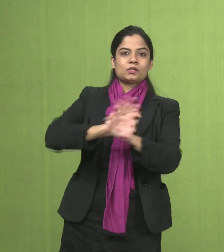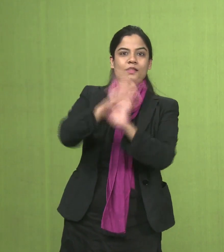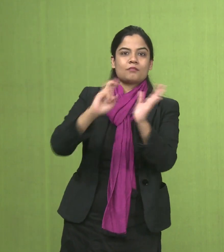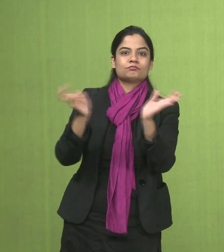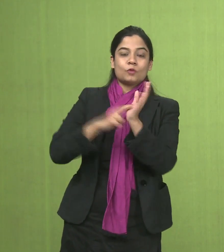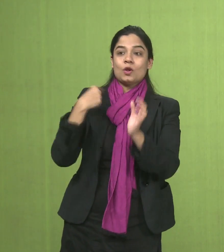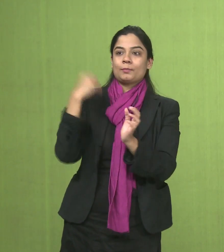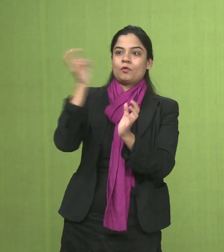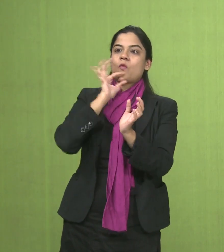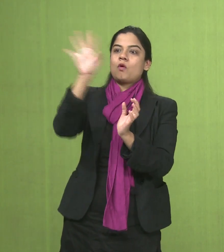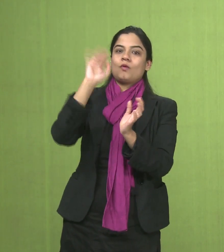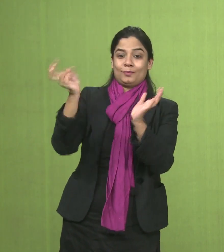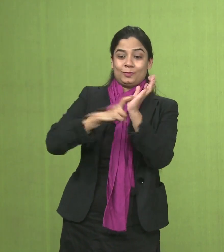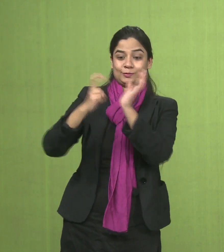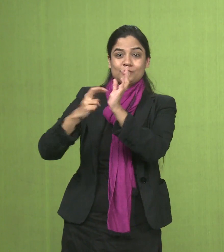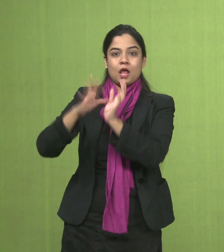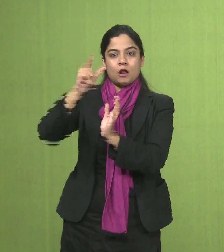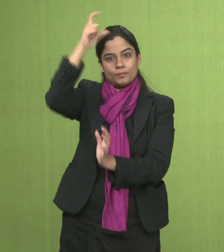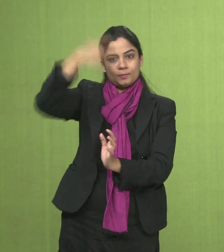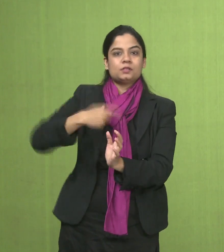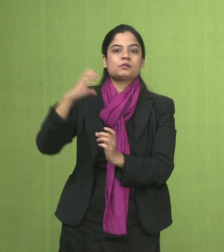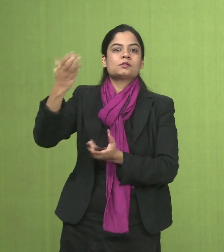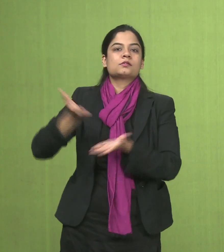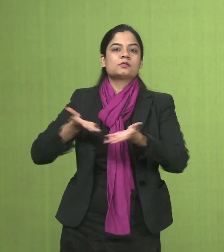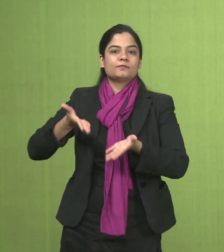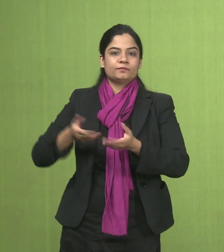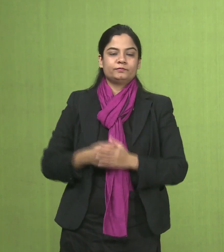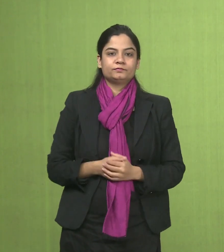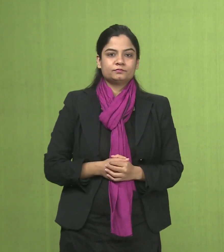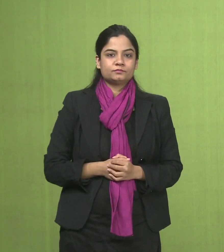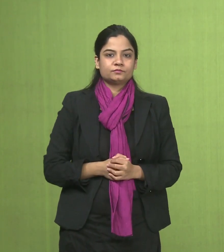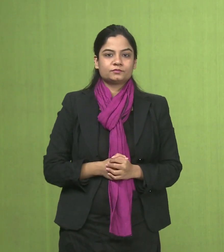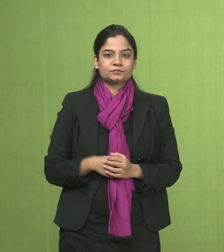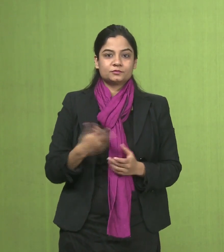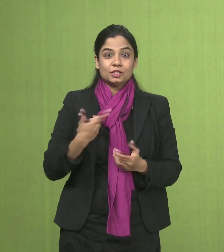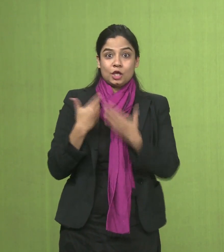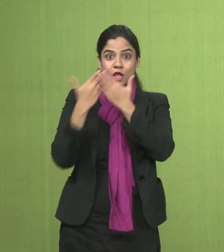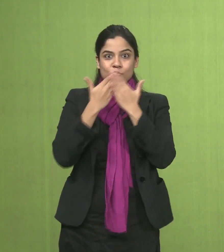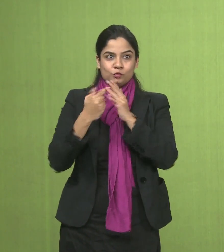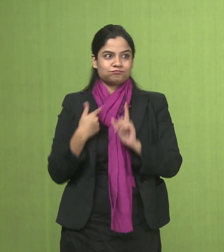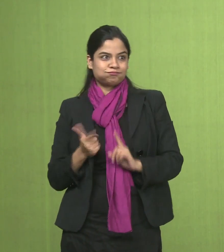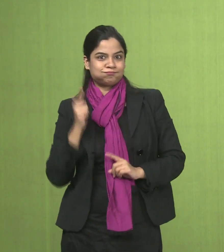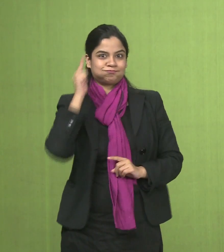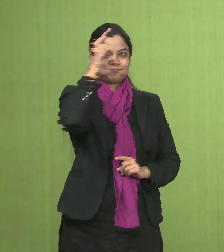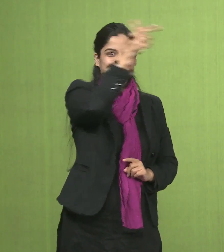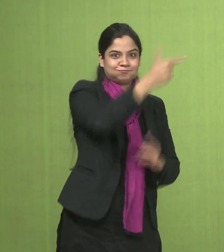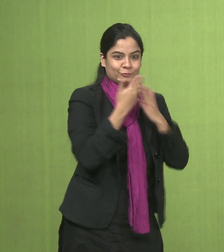We book flight tickets, that's a service we buy. Or things we buy online is a service. Going for